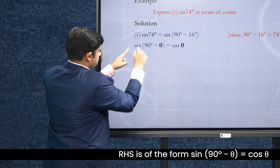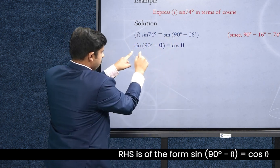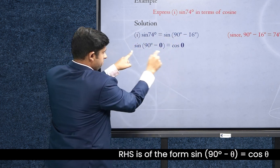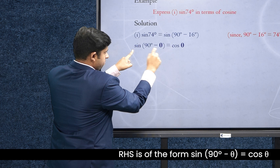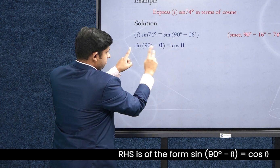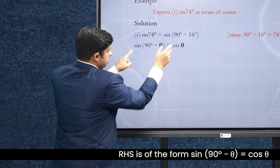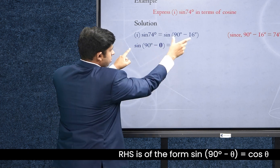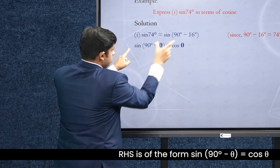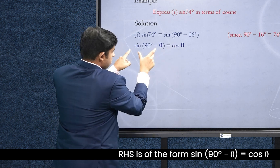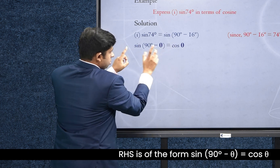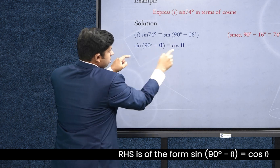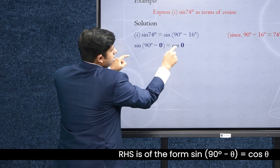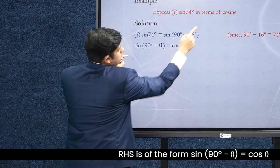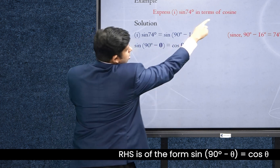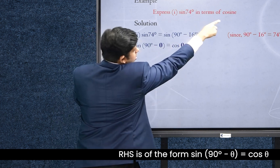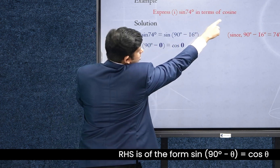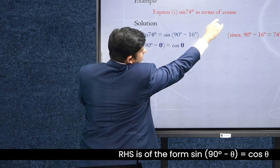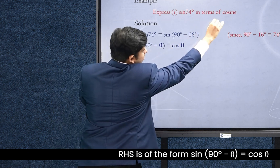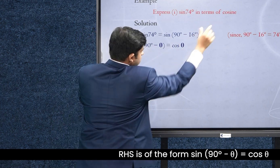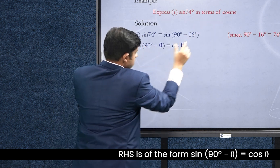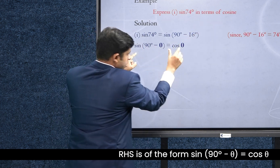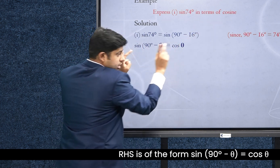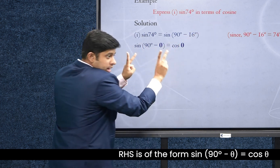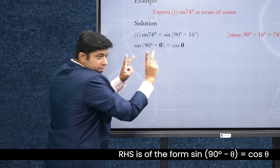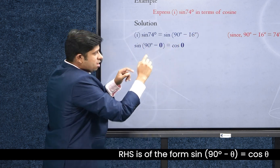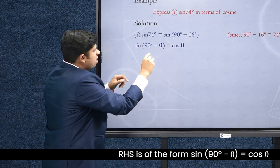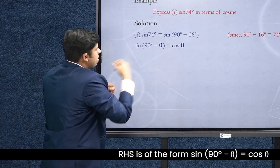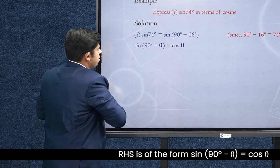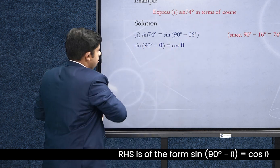Right hand side is of the form sin 90 minus theta is equal to cos theta.